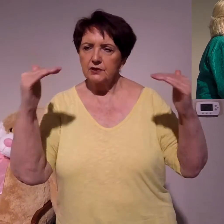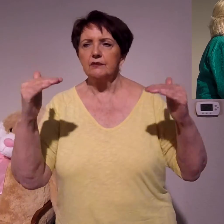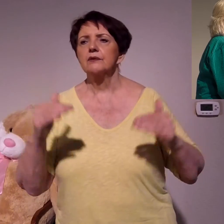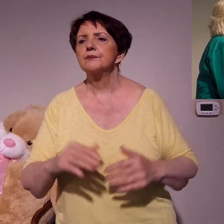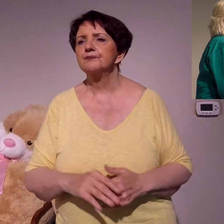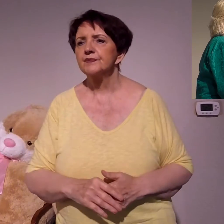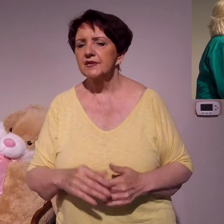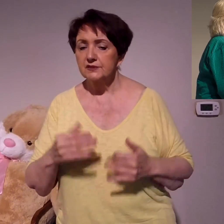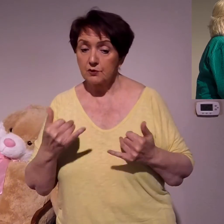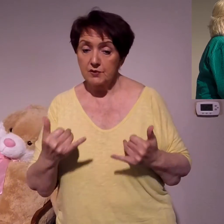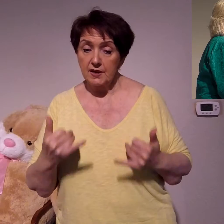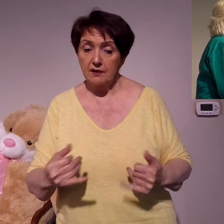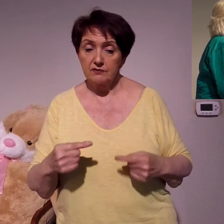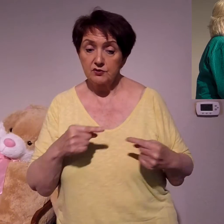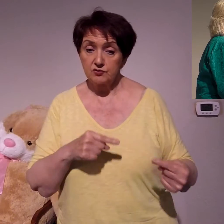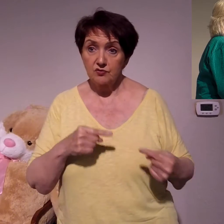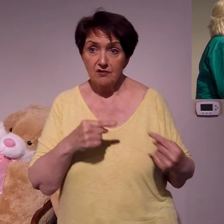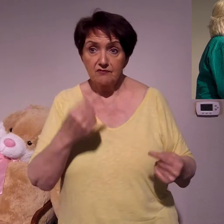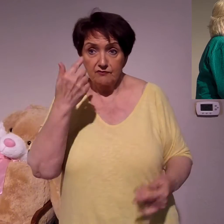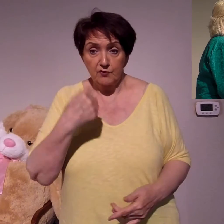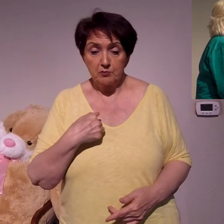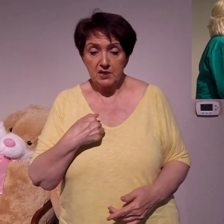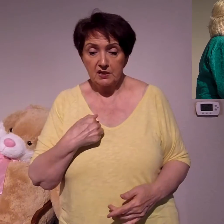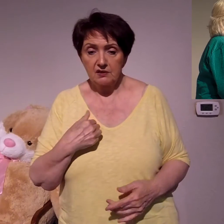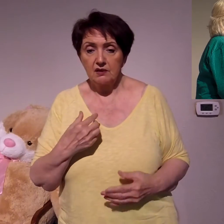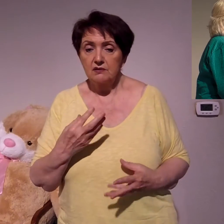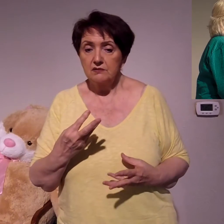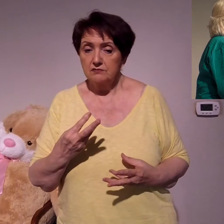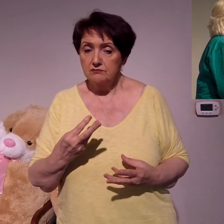the resistance for me has pretty much,